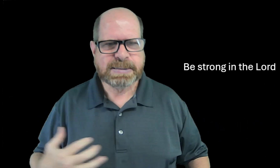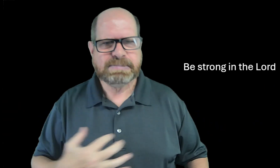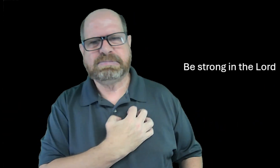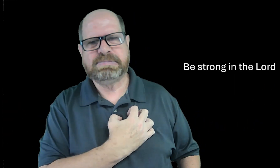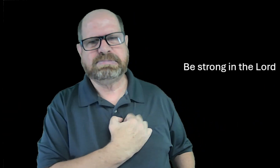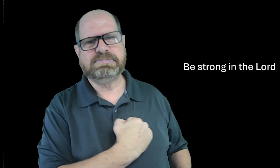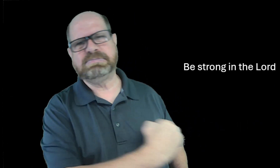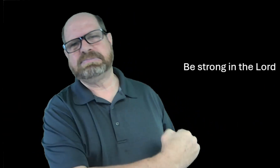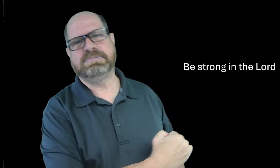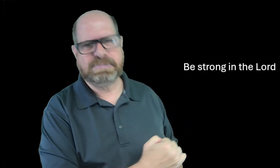us